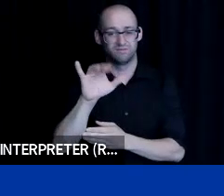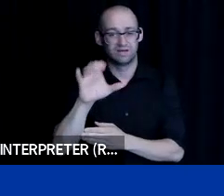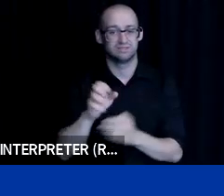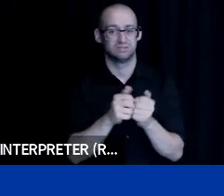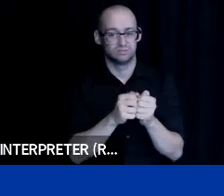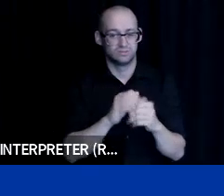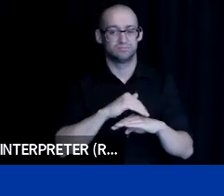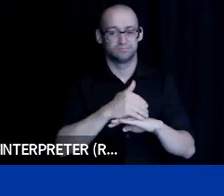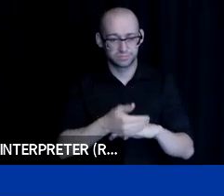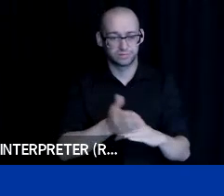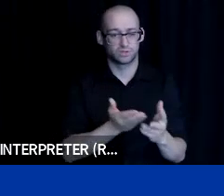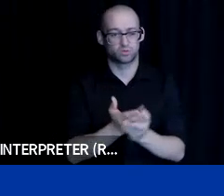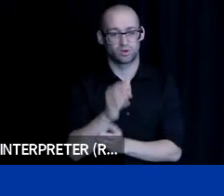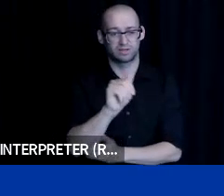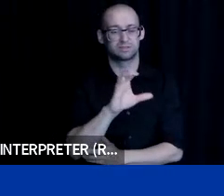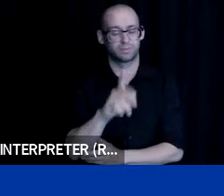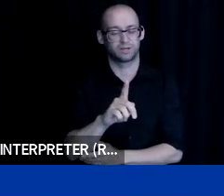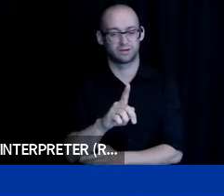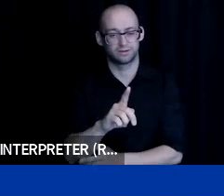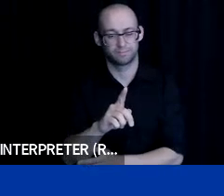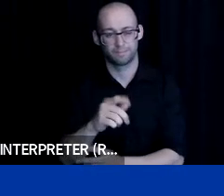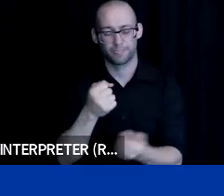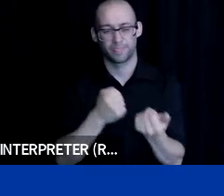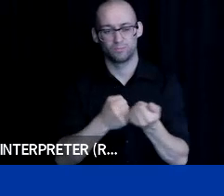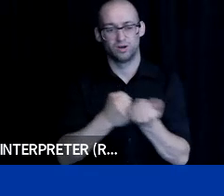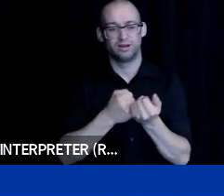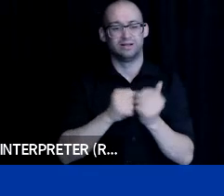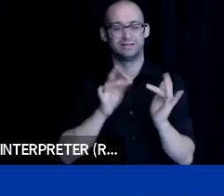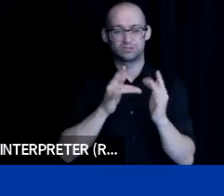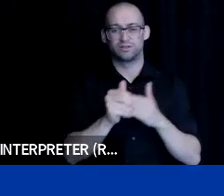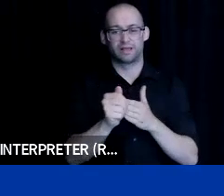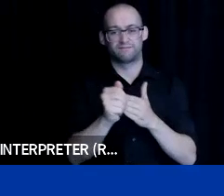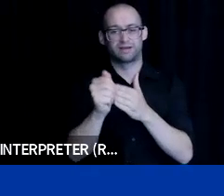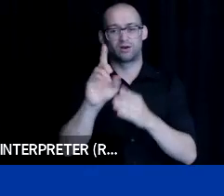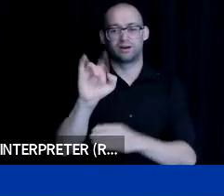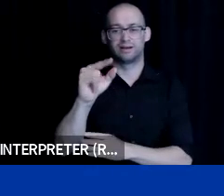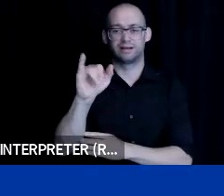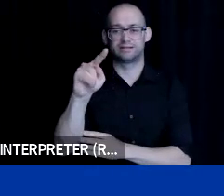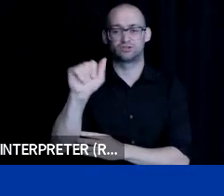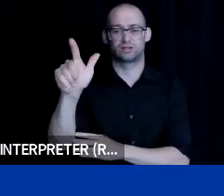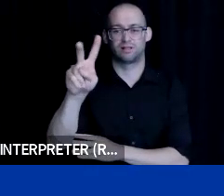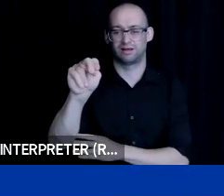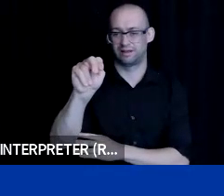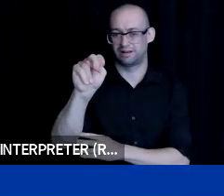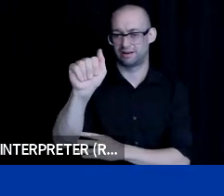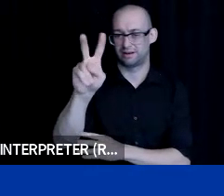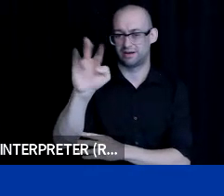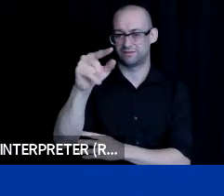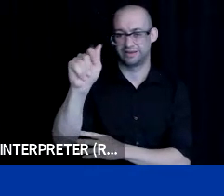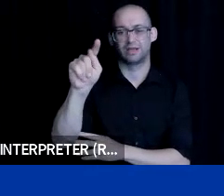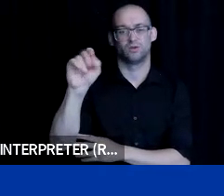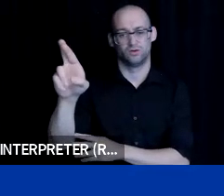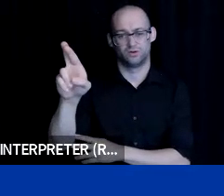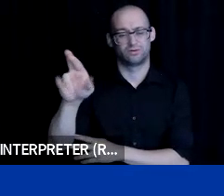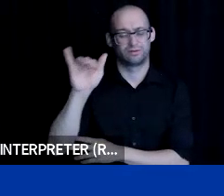programs. Supporting digital navigators that are capable of assisting